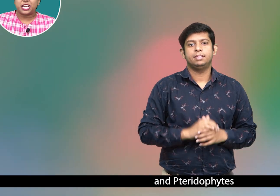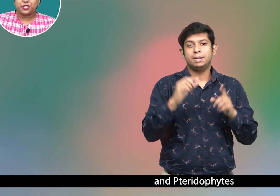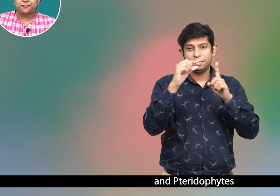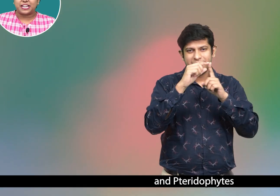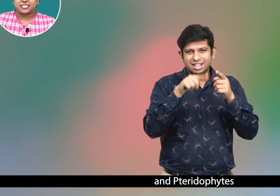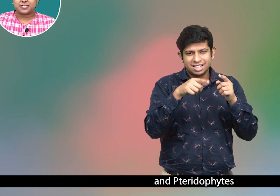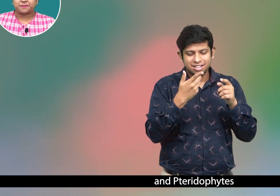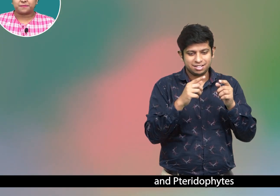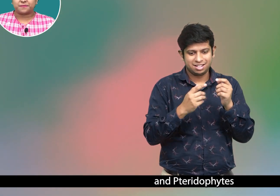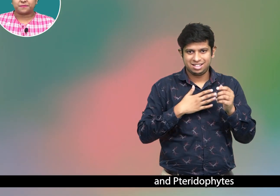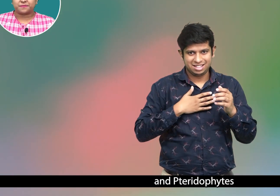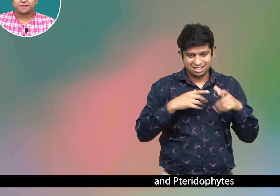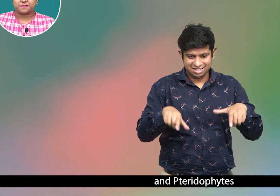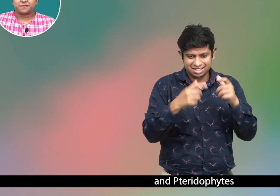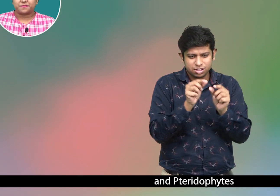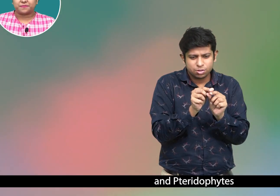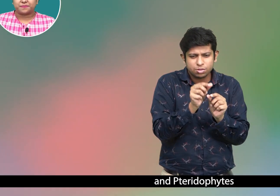and pteridophytes.